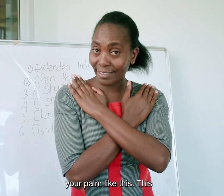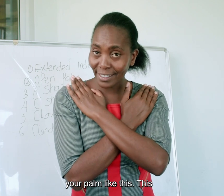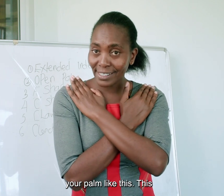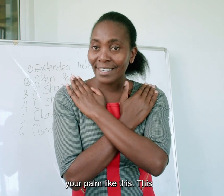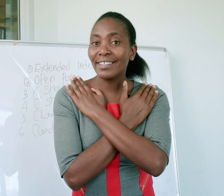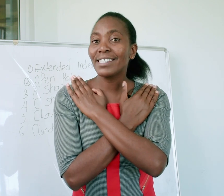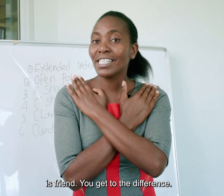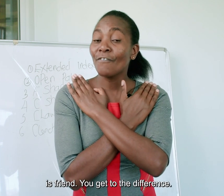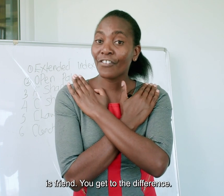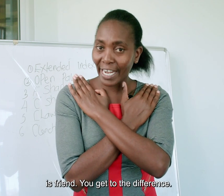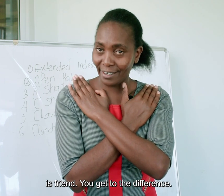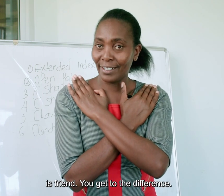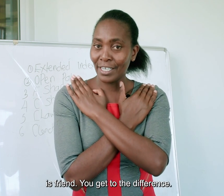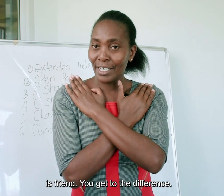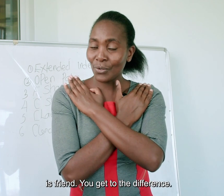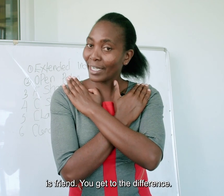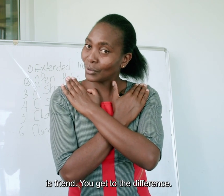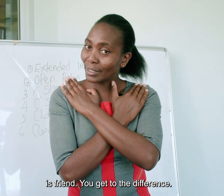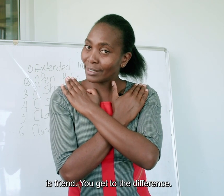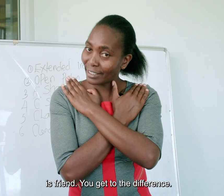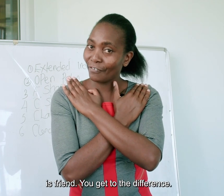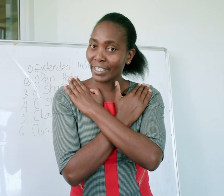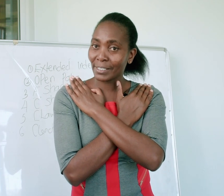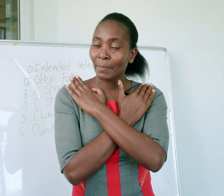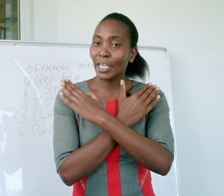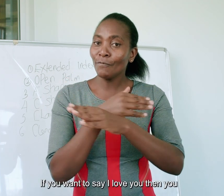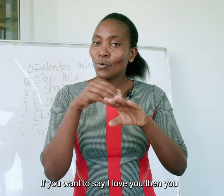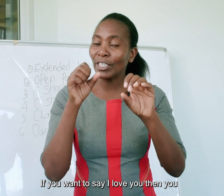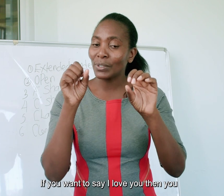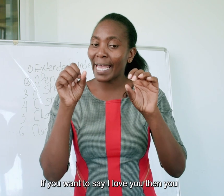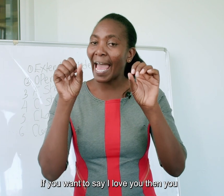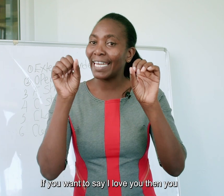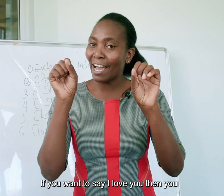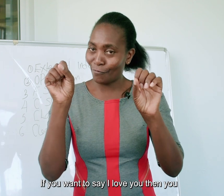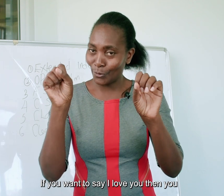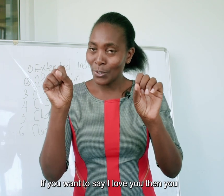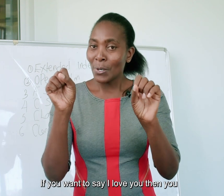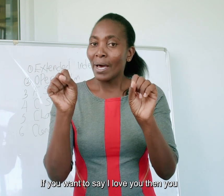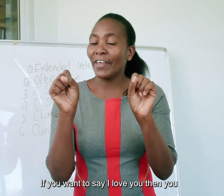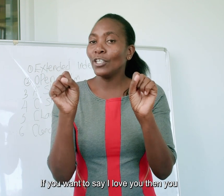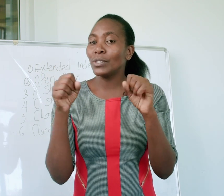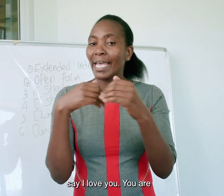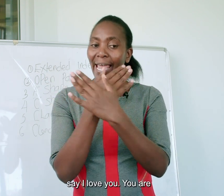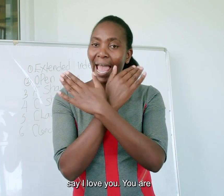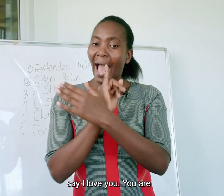this, this is friend. You get the difference. If you want to say, I love you, then you say,